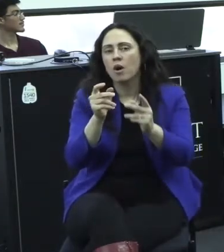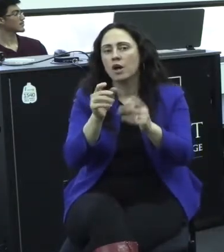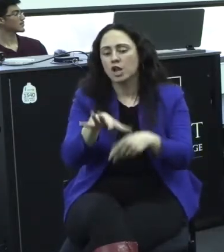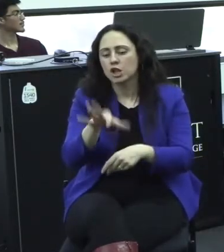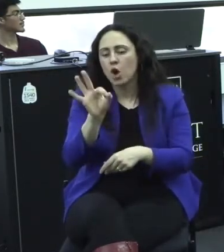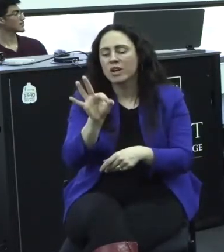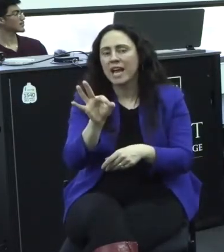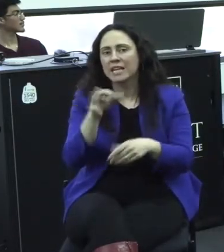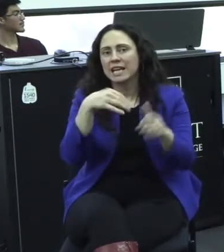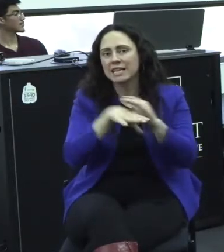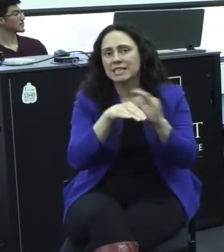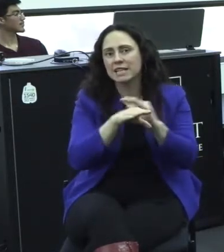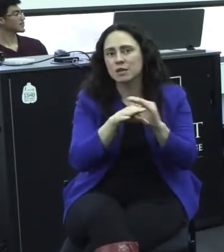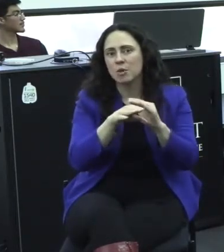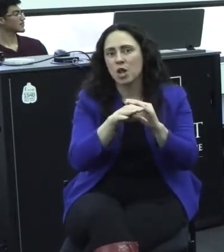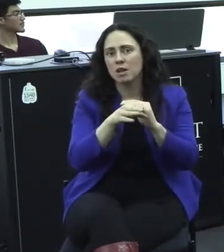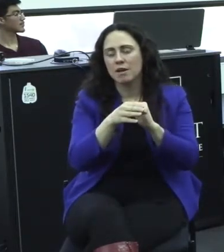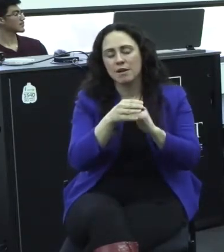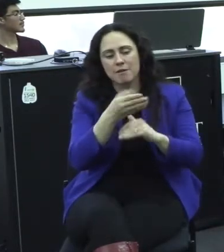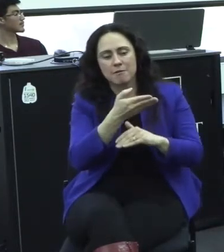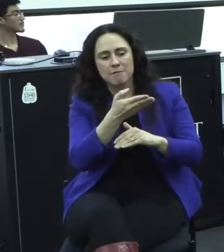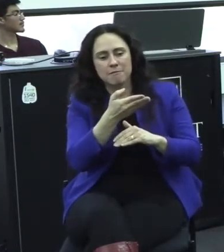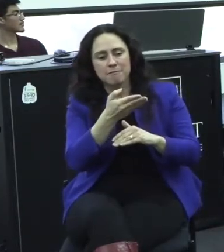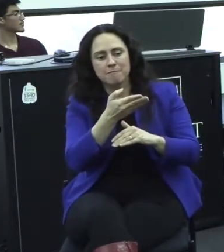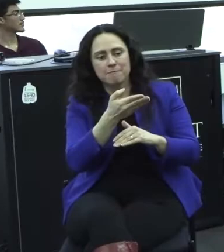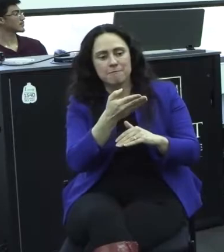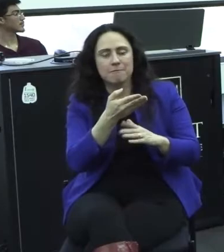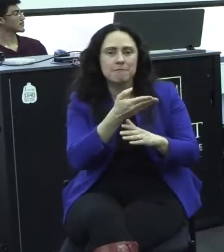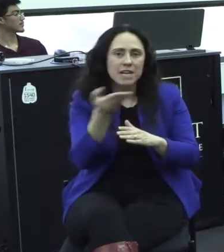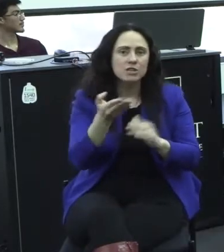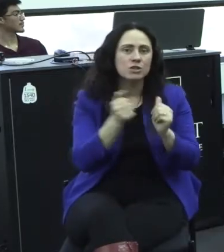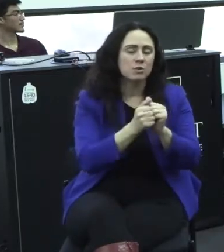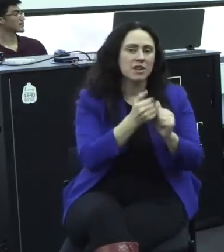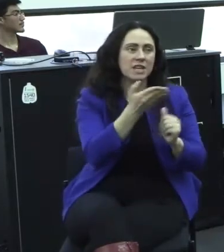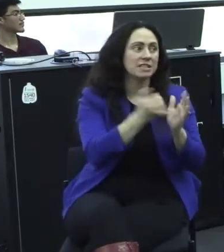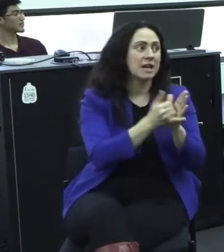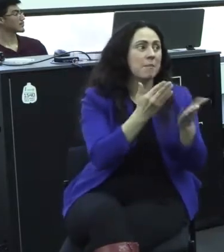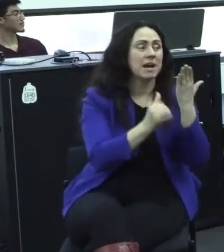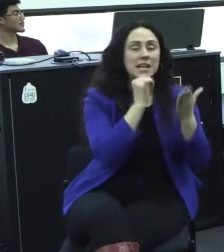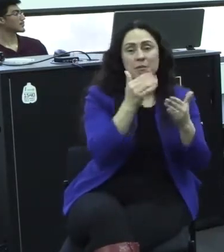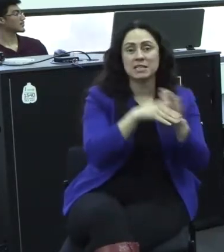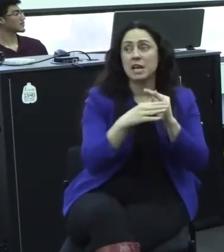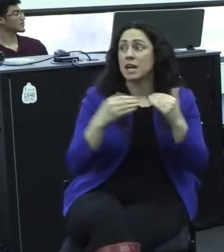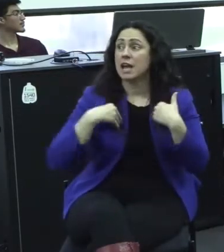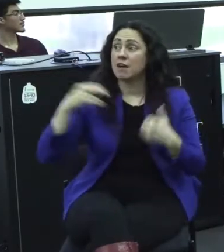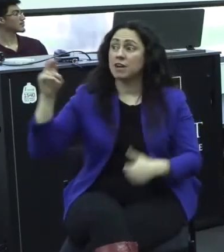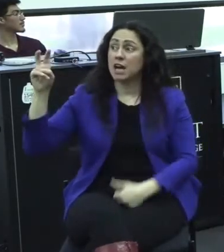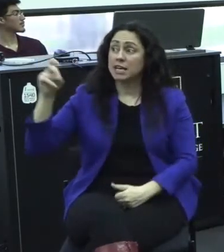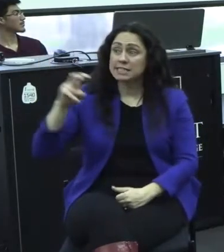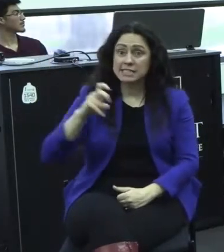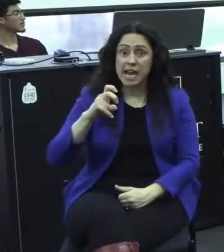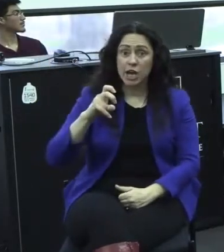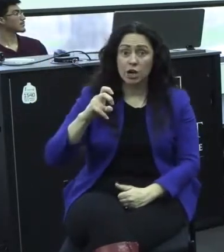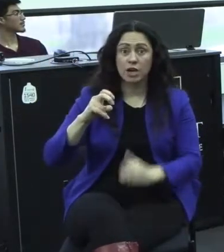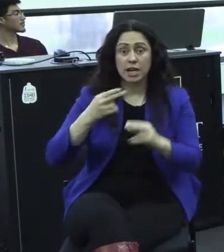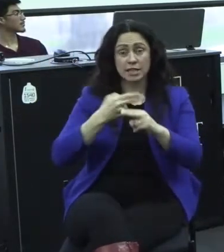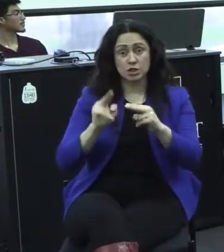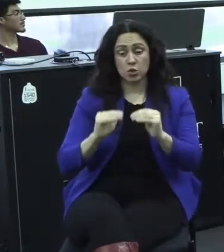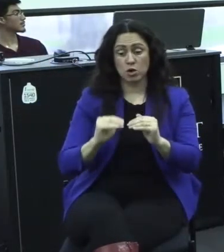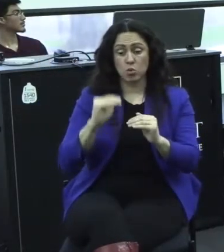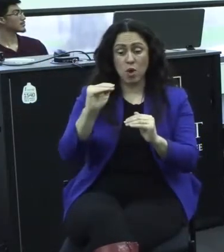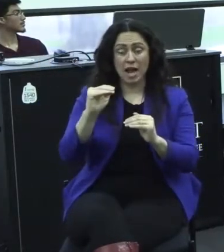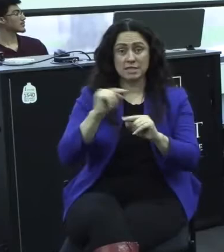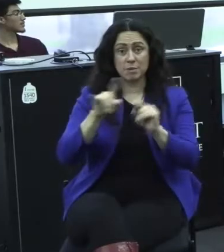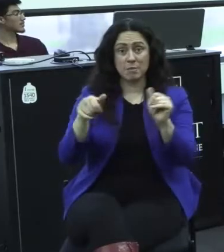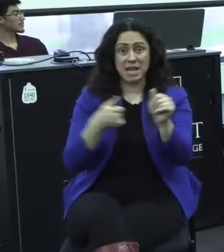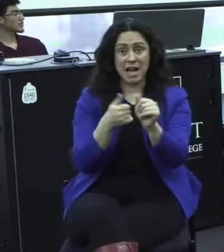accessible features with features that might not be accessible. You know, so we have a stair here, for example. It's got a short rise. But behind that stair, there's also